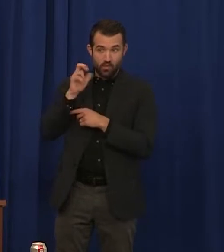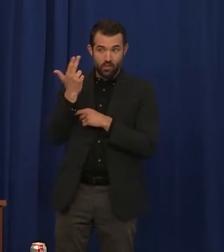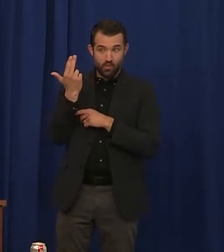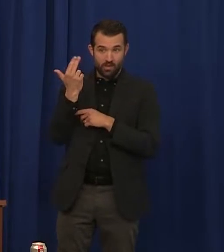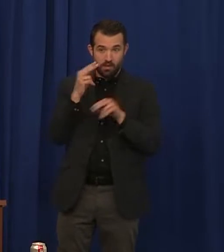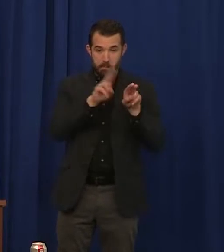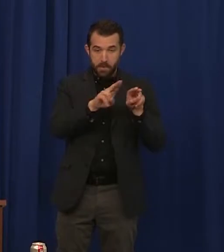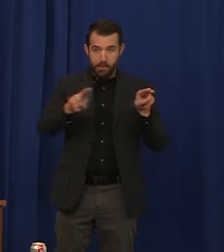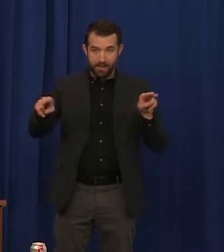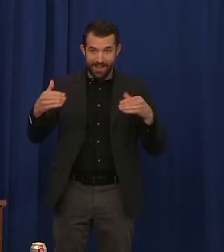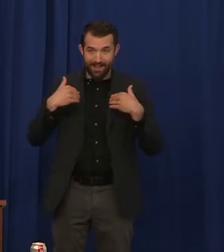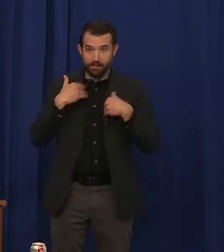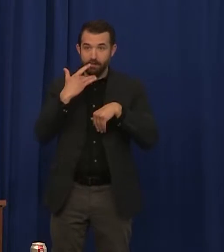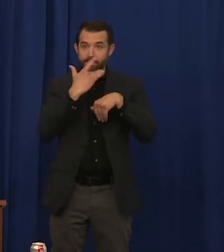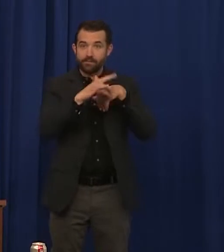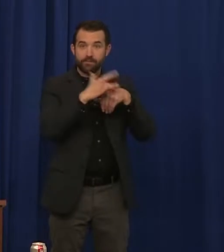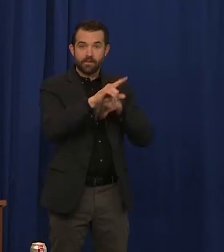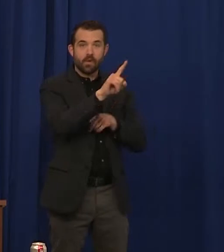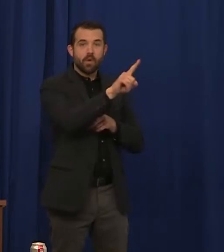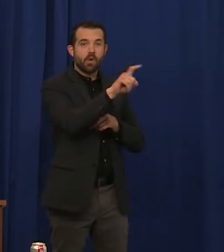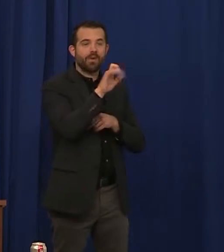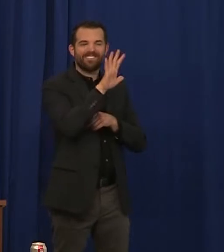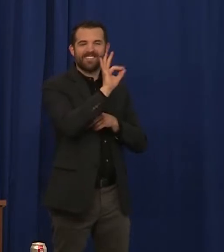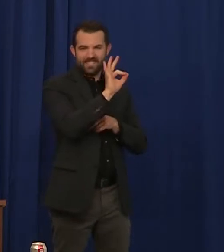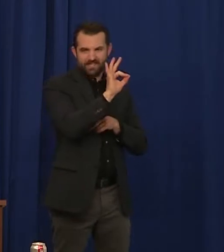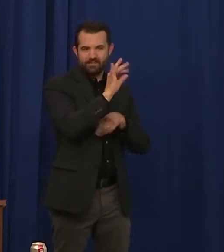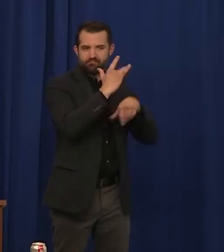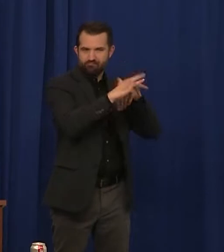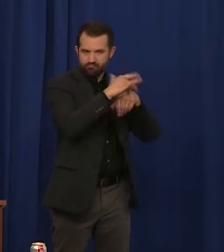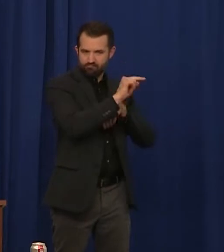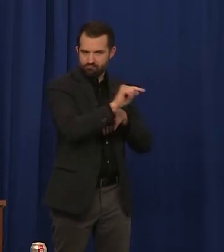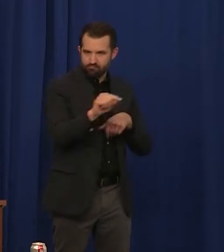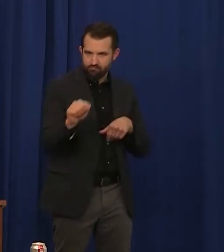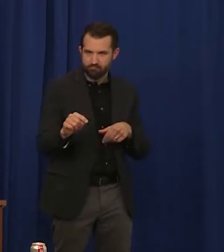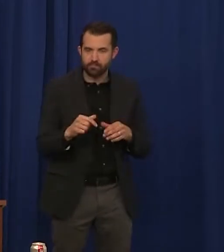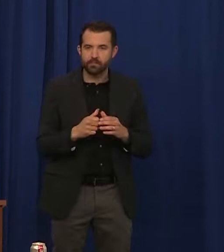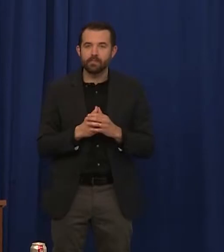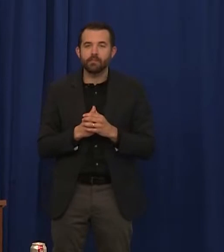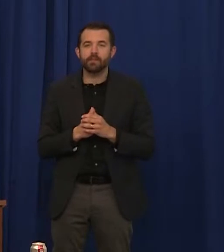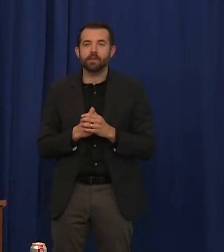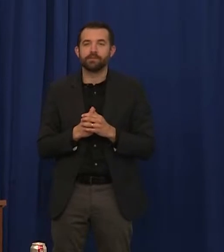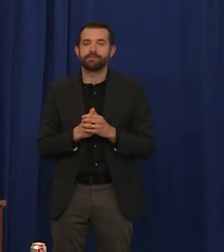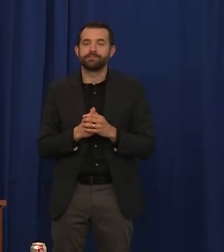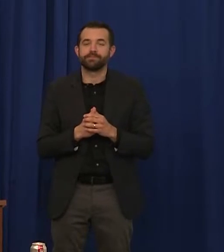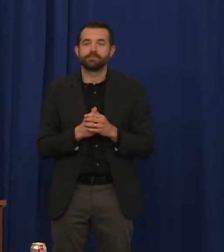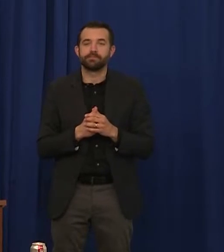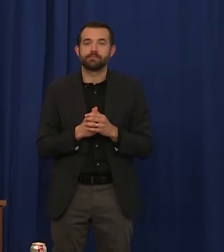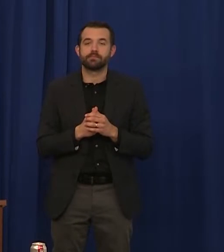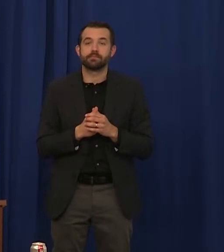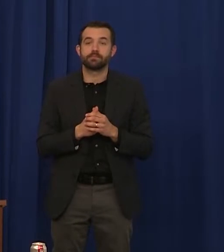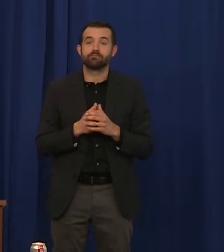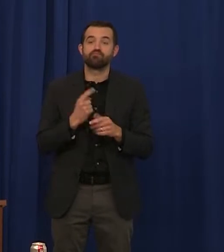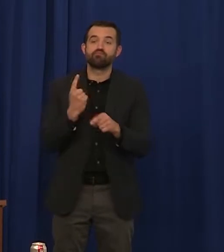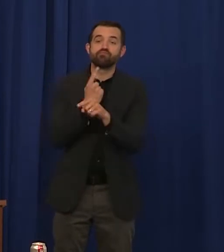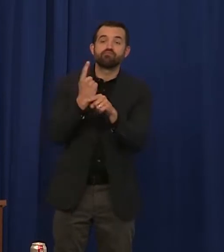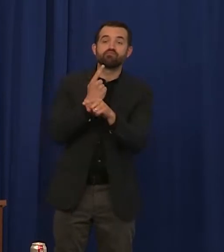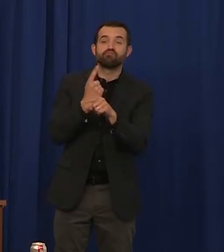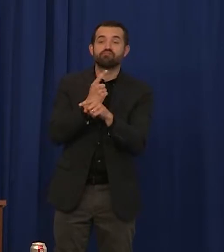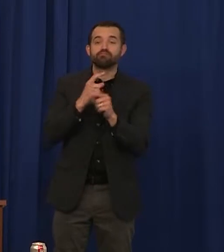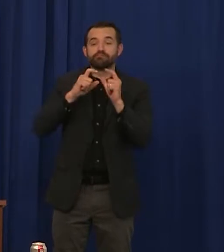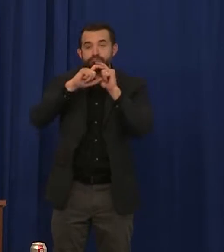159 of which are available. There are 314 conventional ventilators,